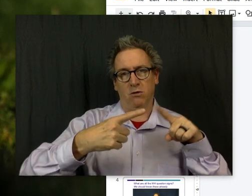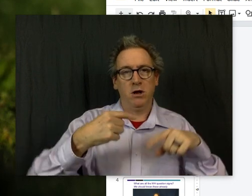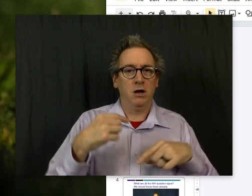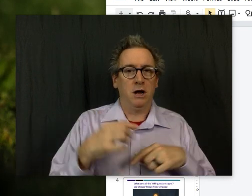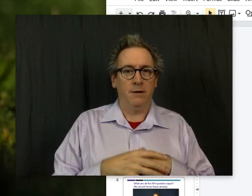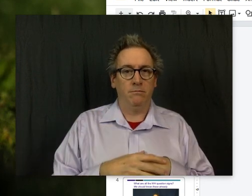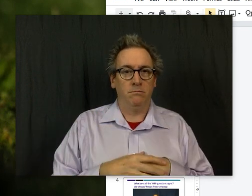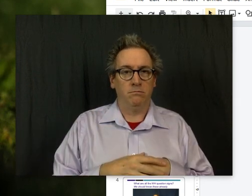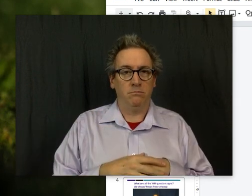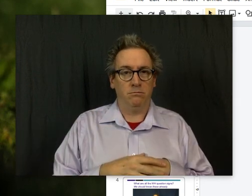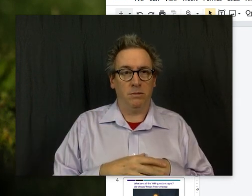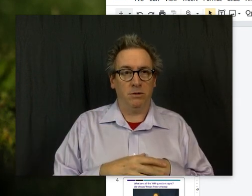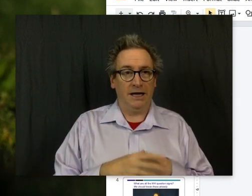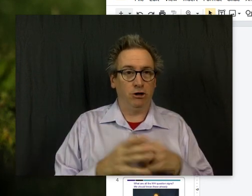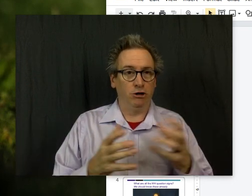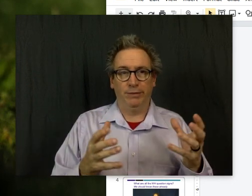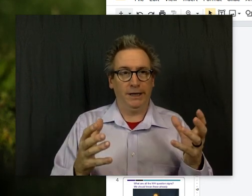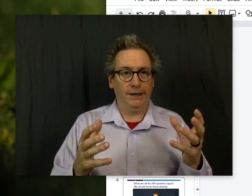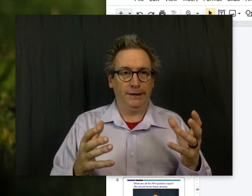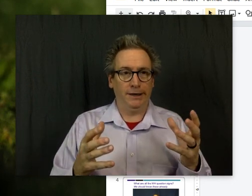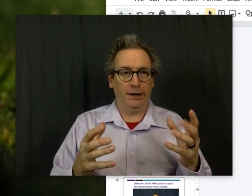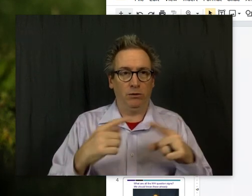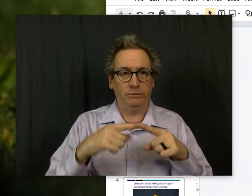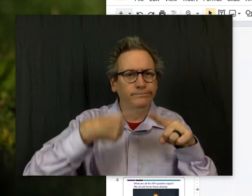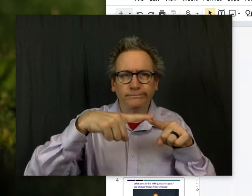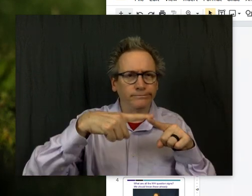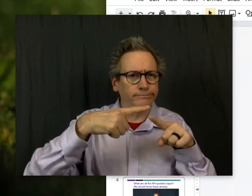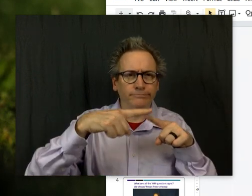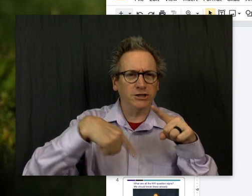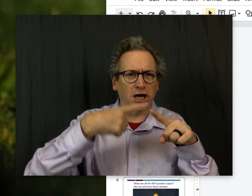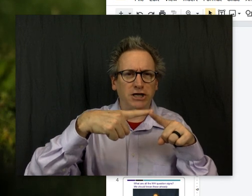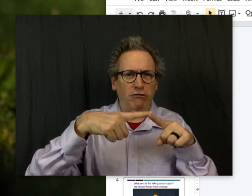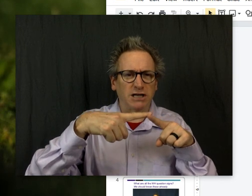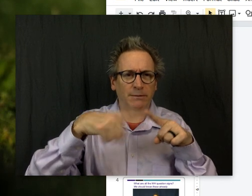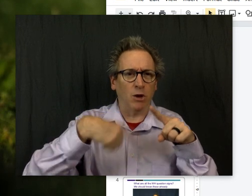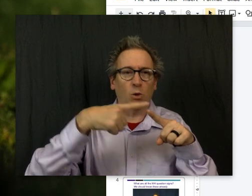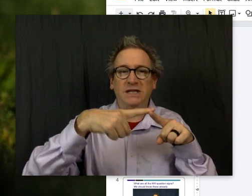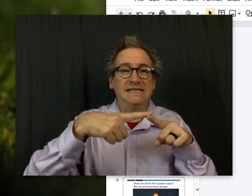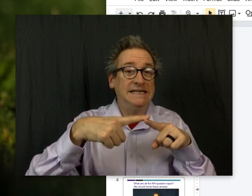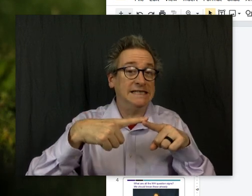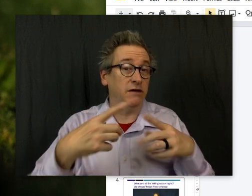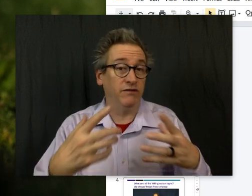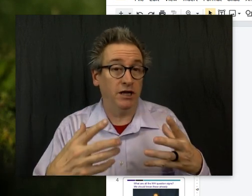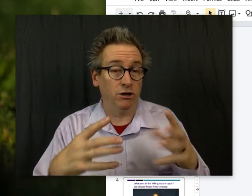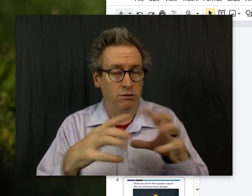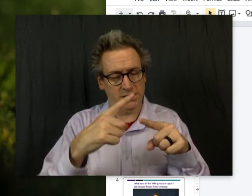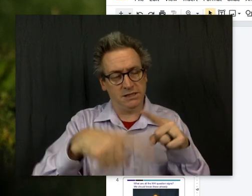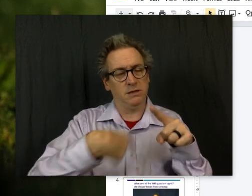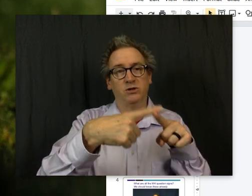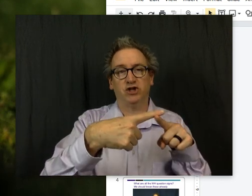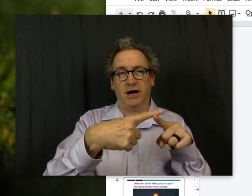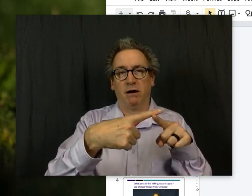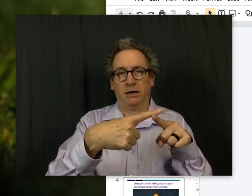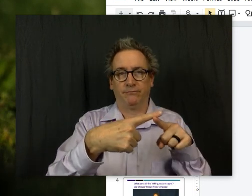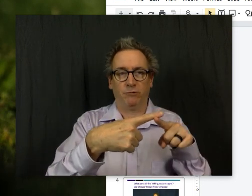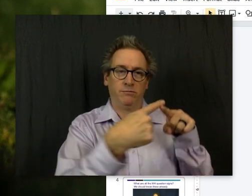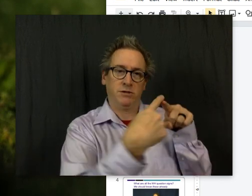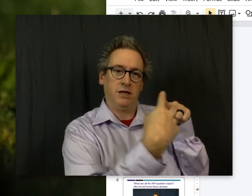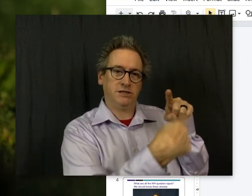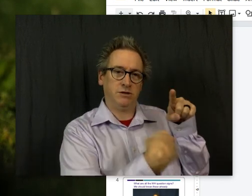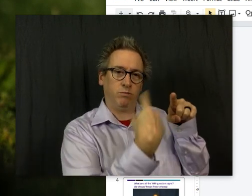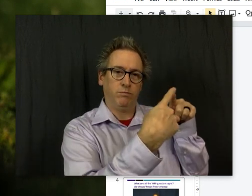ago. It could be, a general time, like what season of the year. This is the most generic,